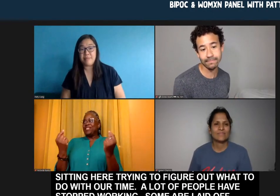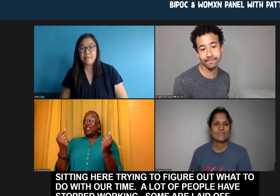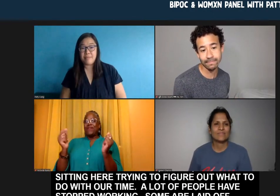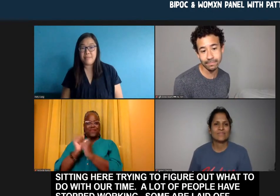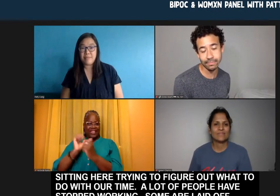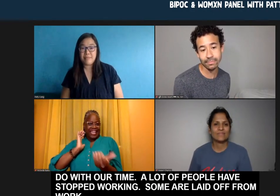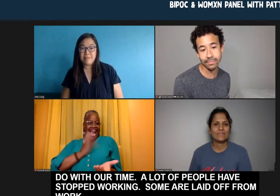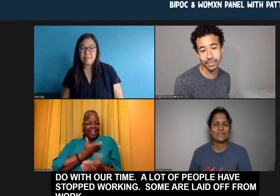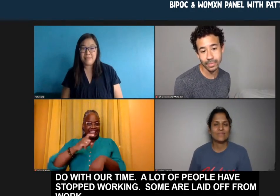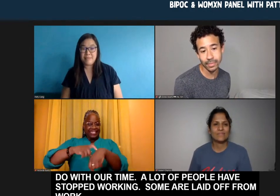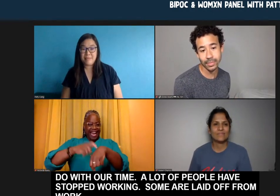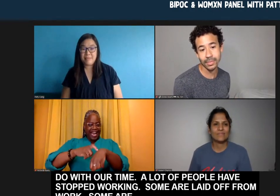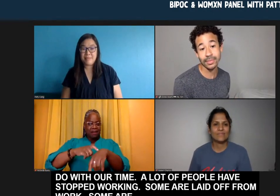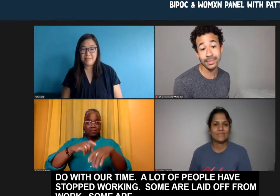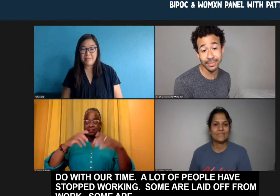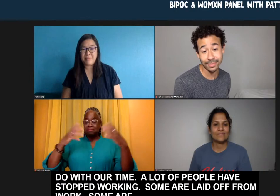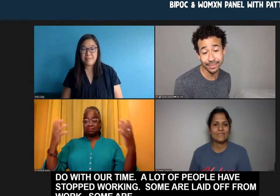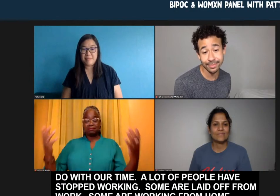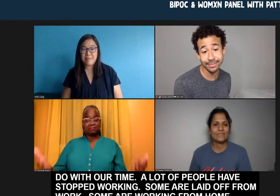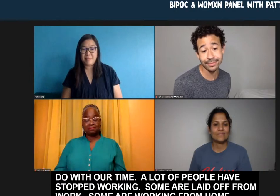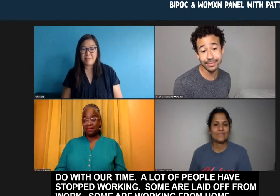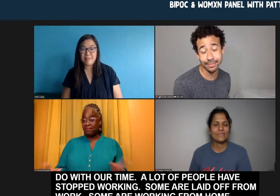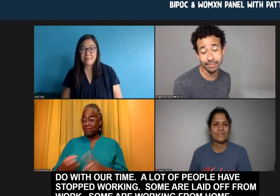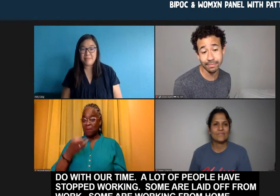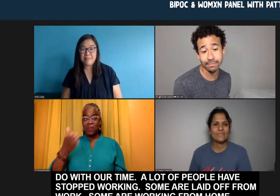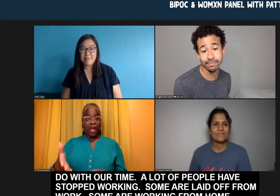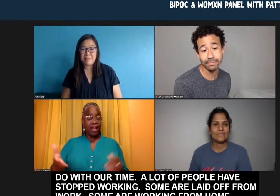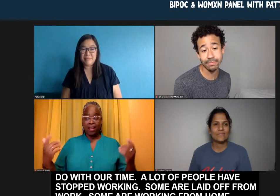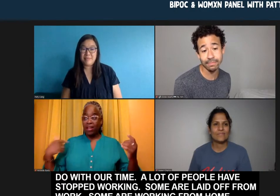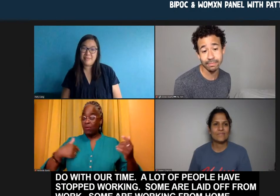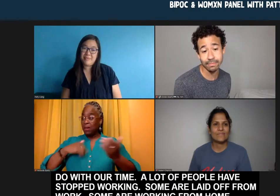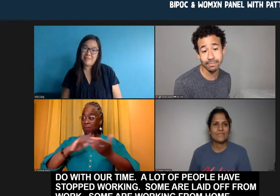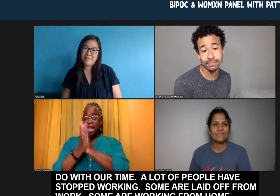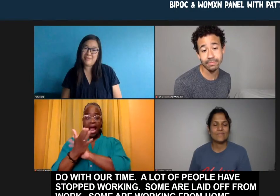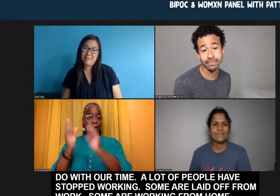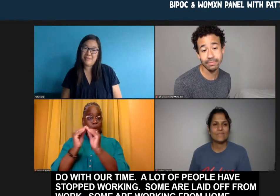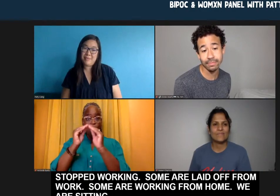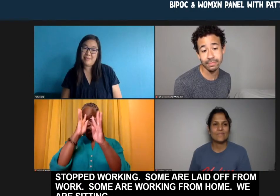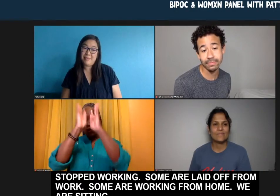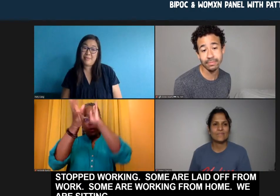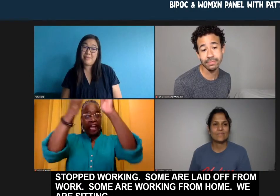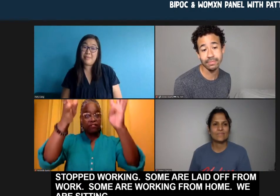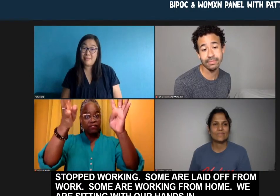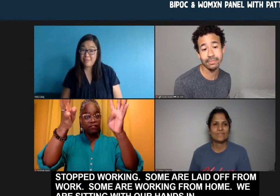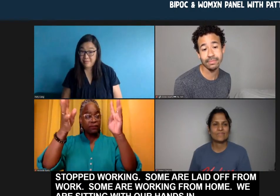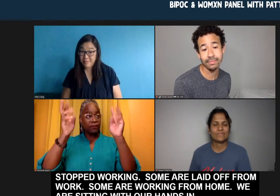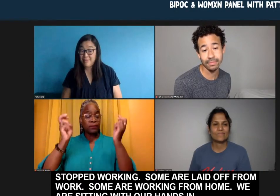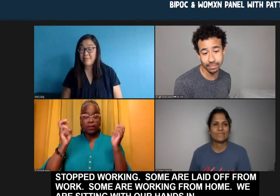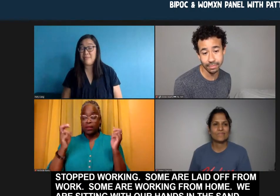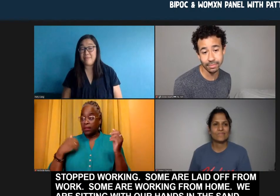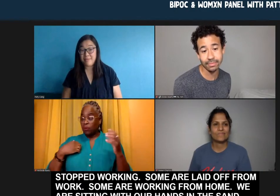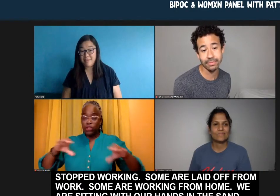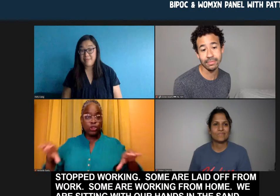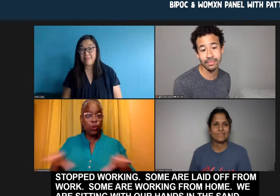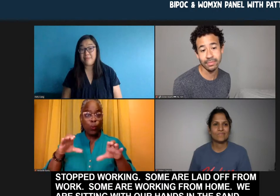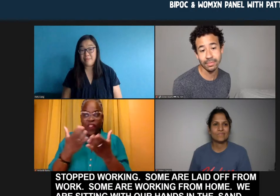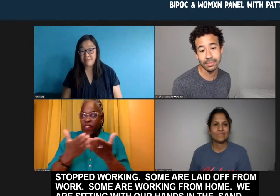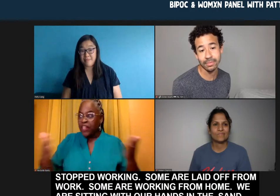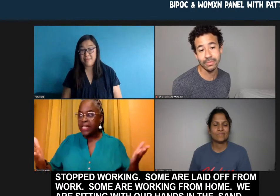we're sitting here with our hands in the sand and we're just kind of like, well, make the best of our time, you know, and we've got to be more inventive, more